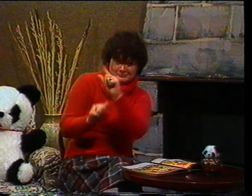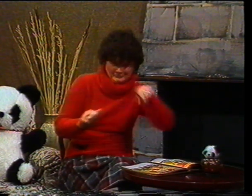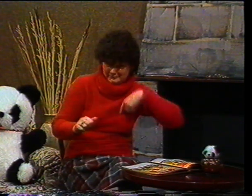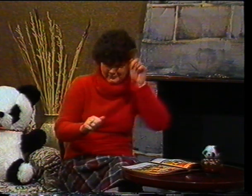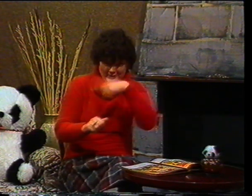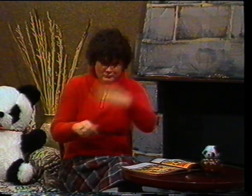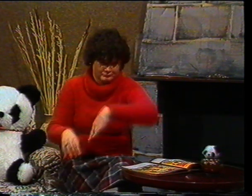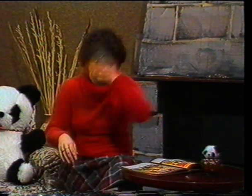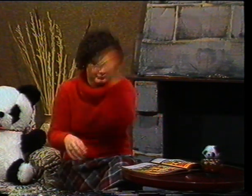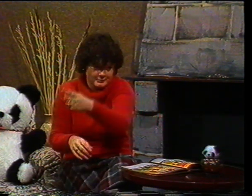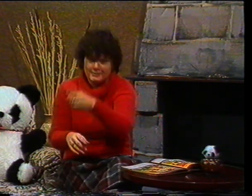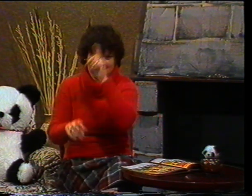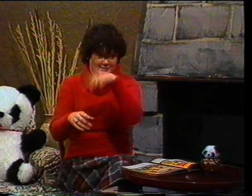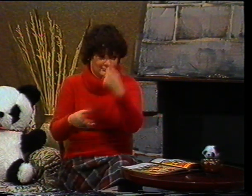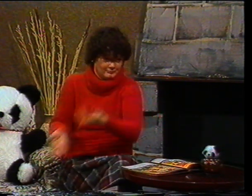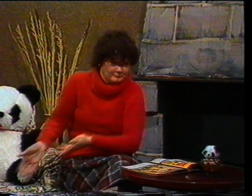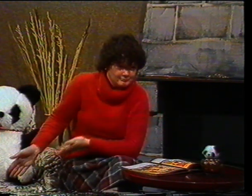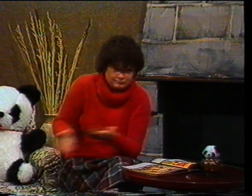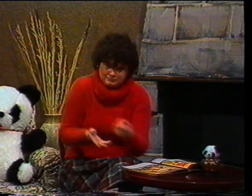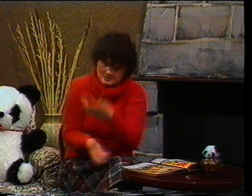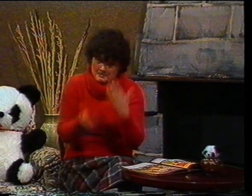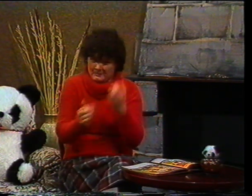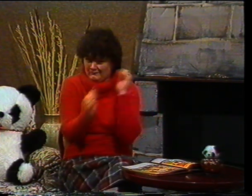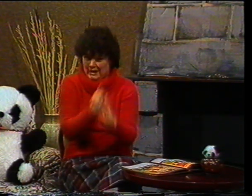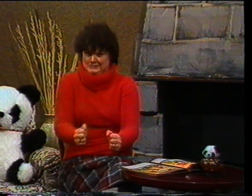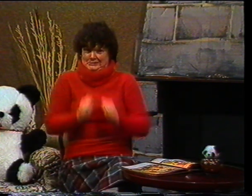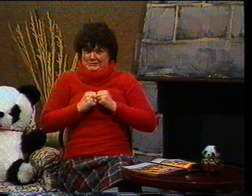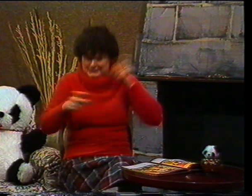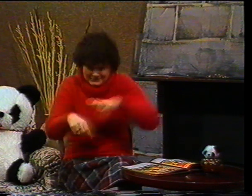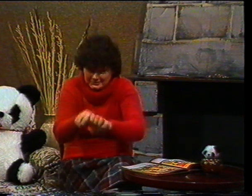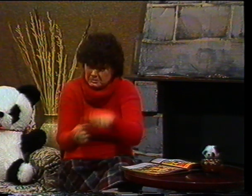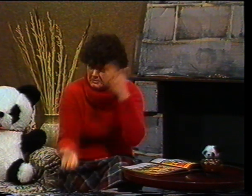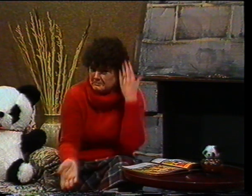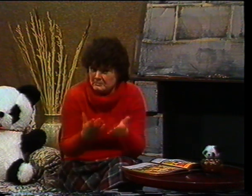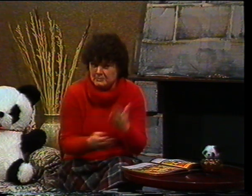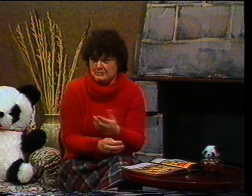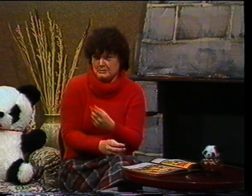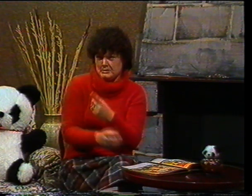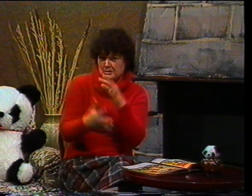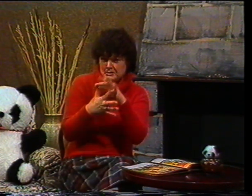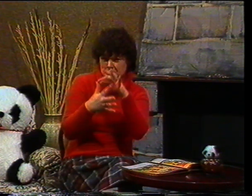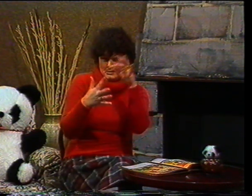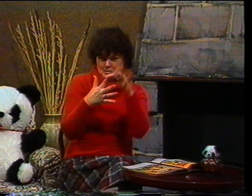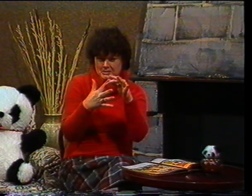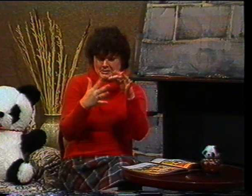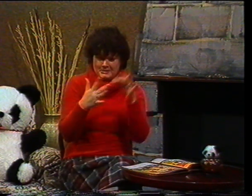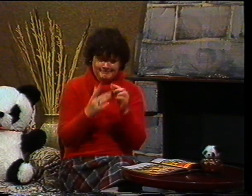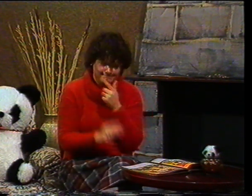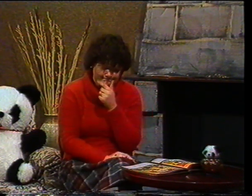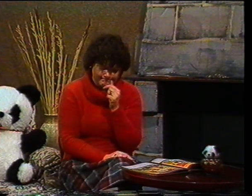man's huge. We can't kill him. We can't get rid of him. He's maybe a very fast runner and he can catch us. And they spoke about this and the next